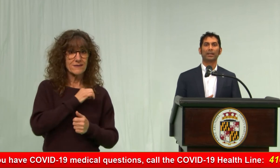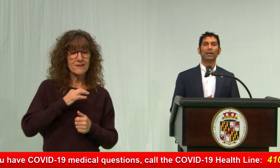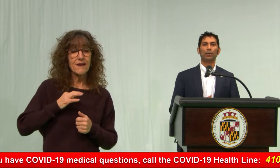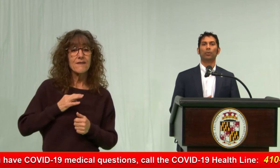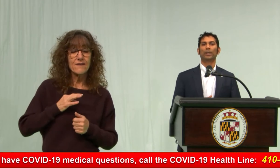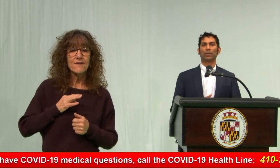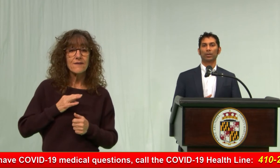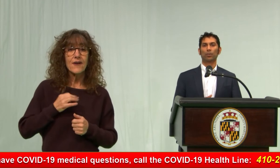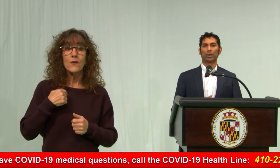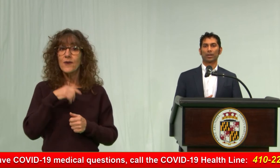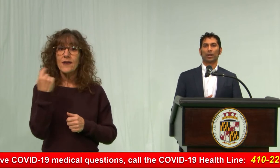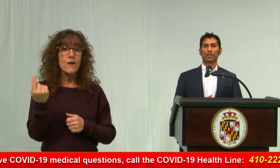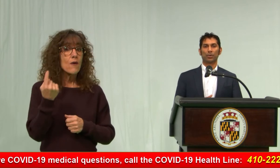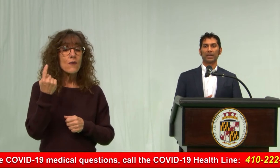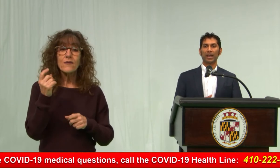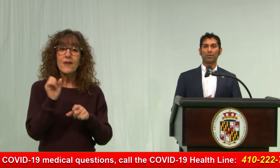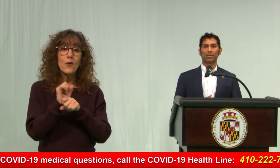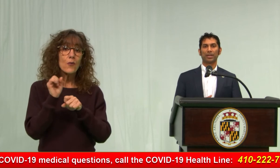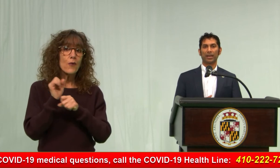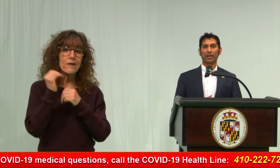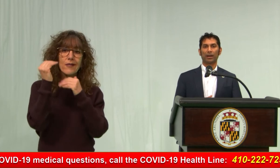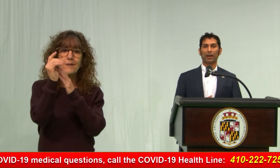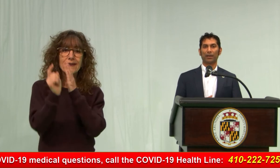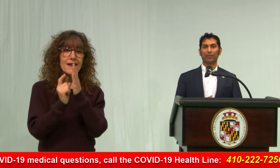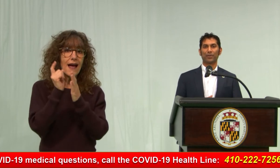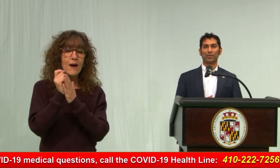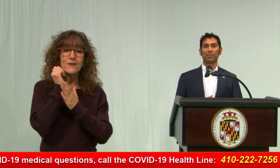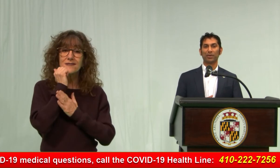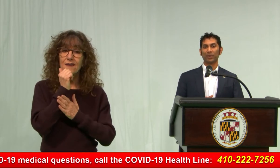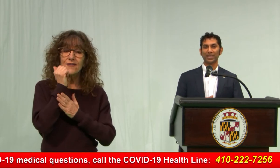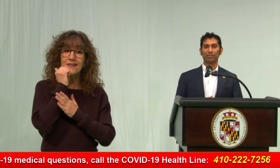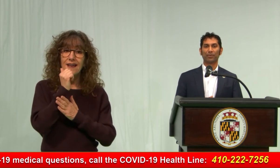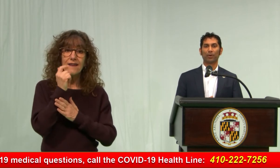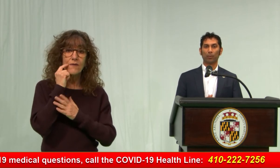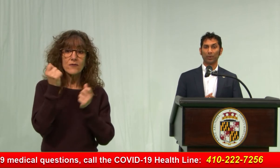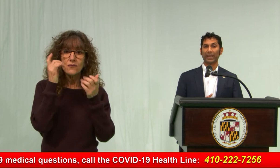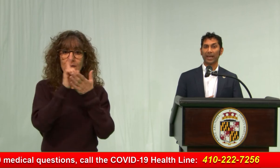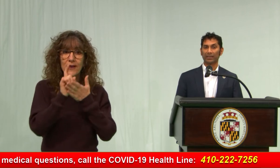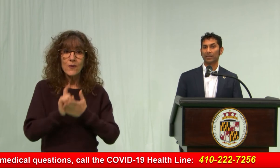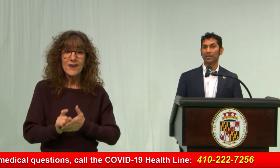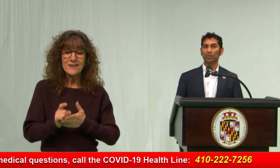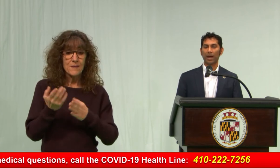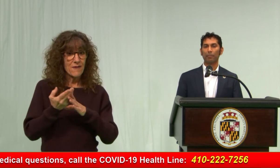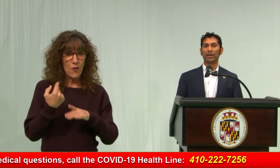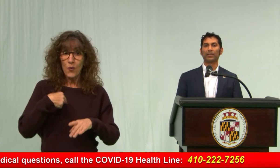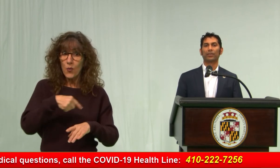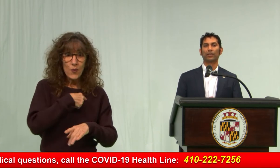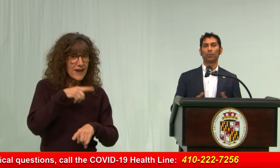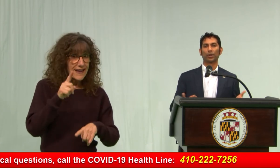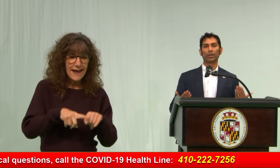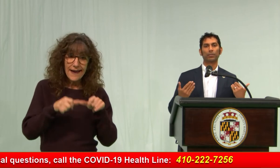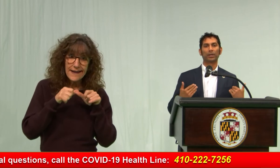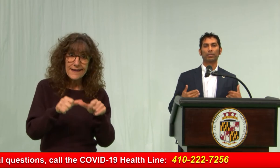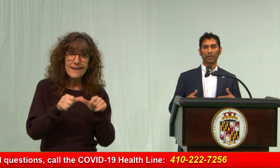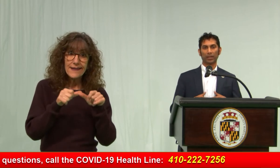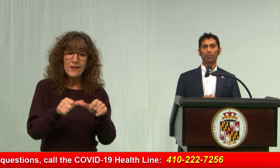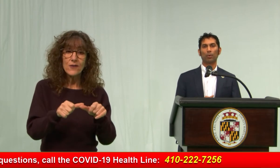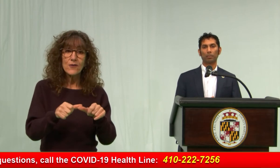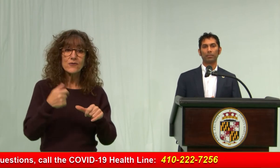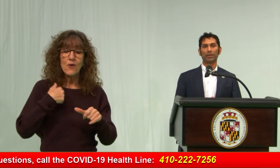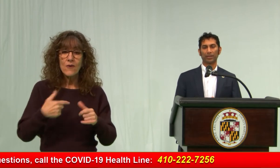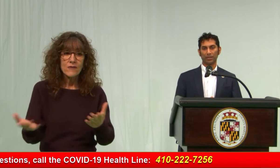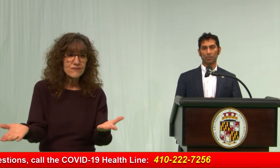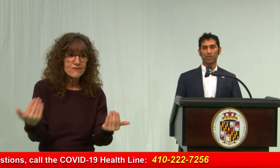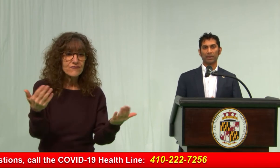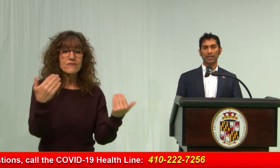fact that we can only work so many hours a day for so many weeks before we can't continue that pace. And so we're going to be pulling in